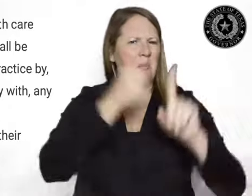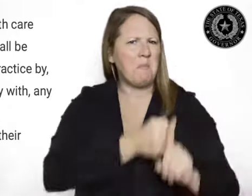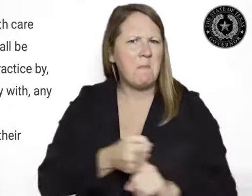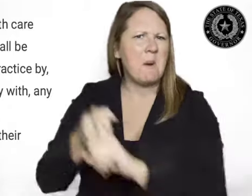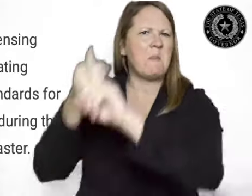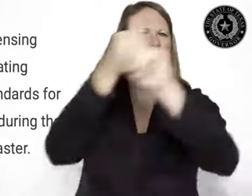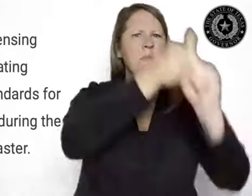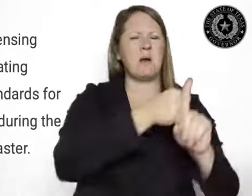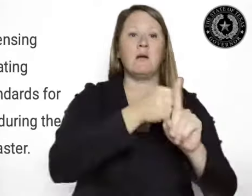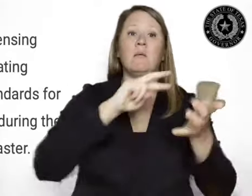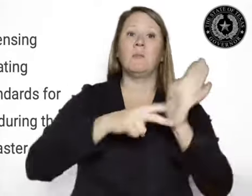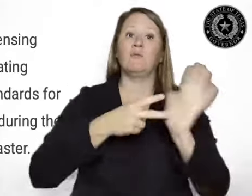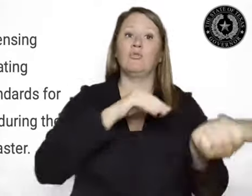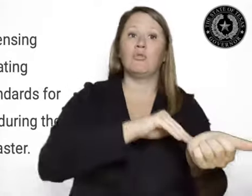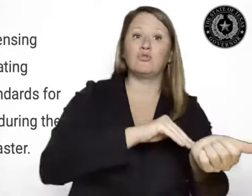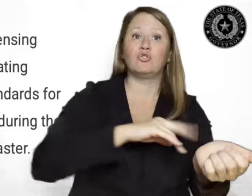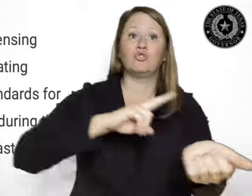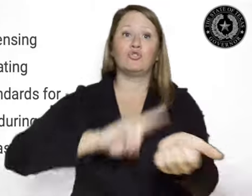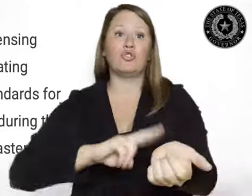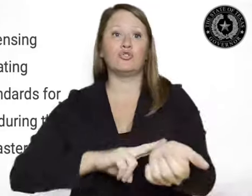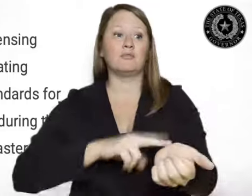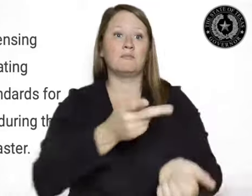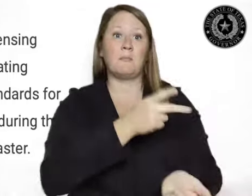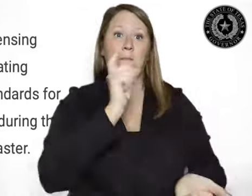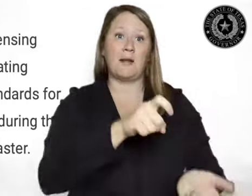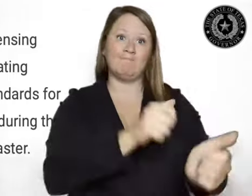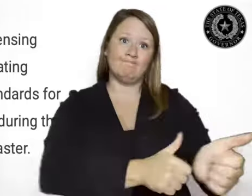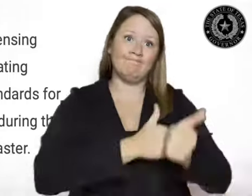the COVID-19 disaster.